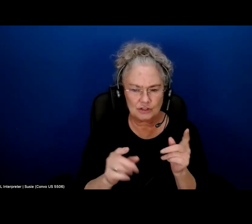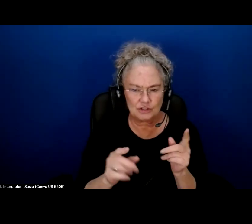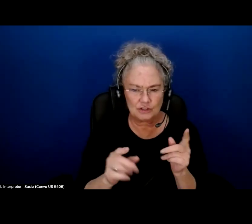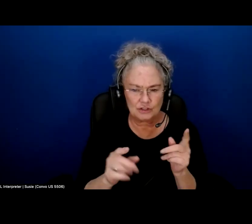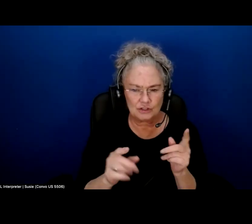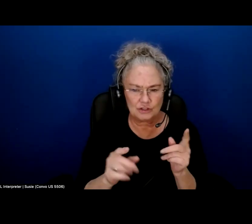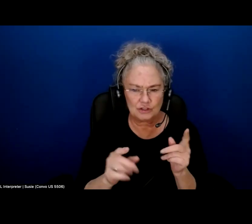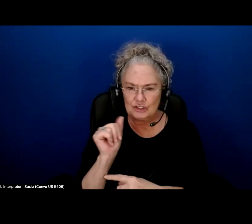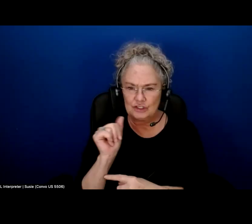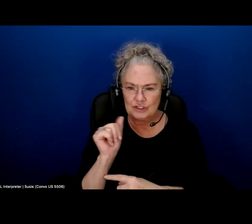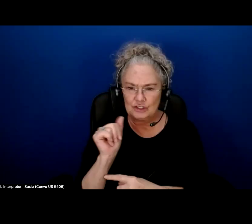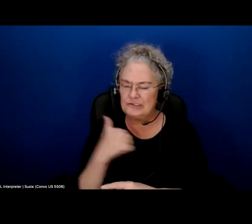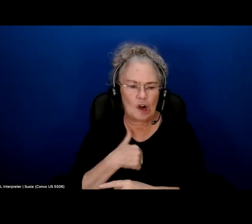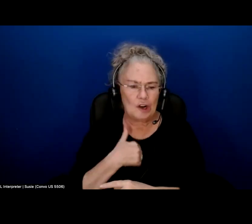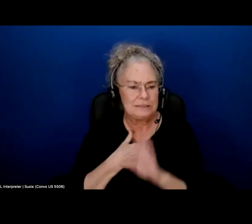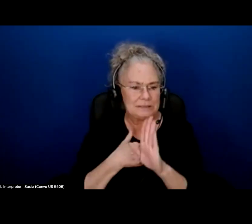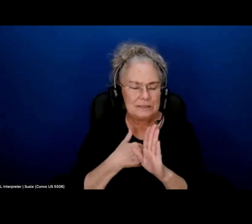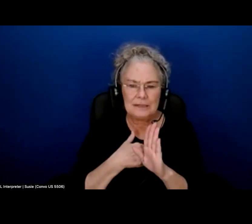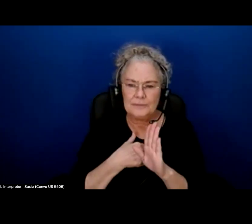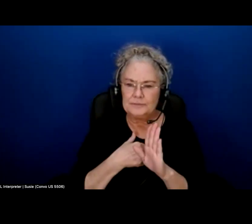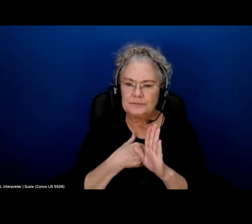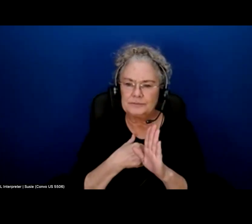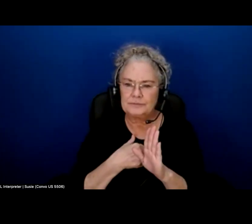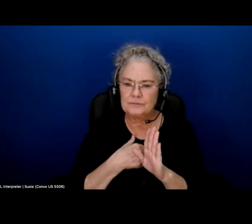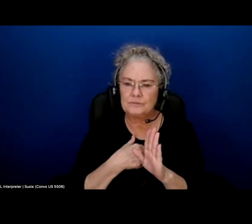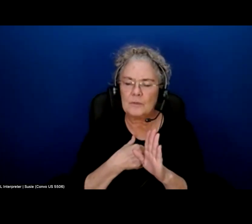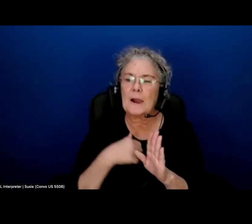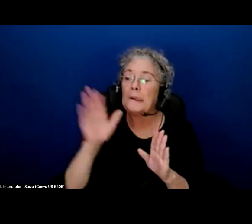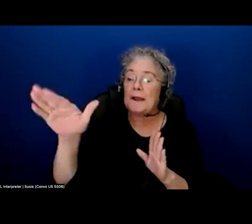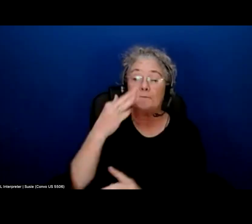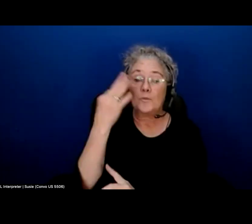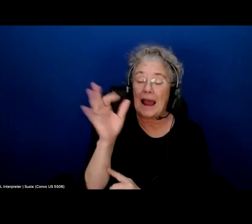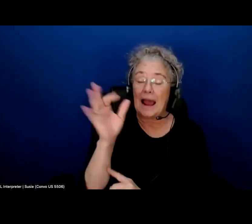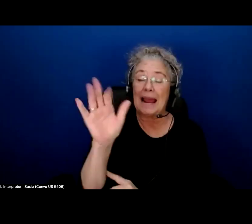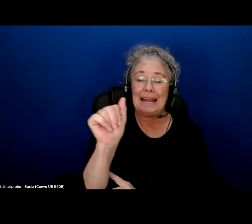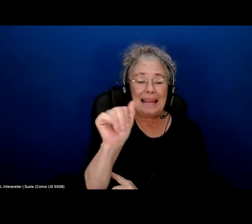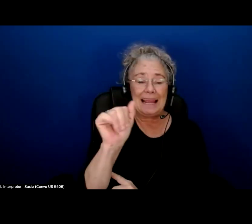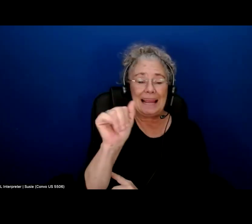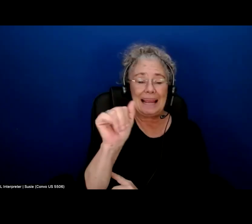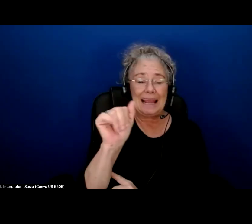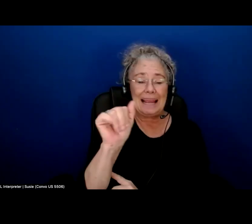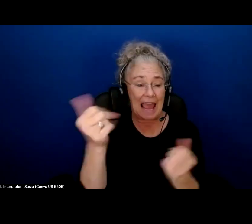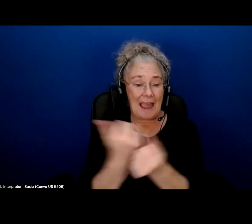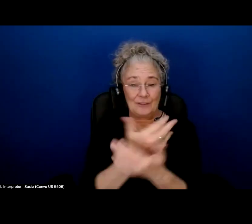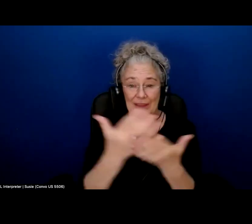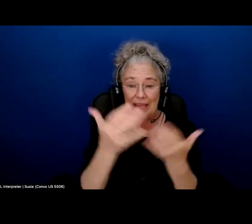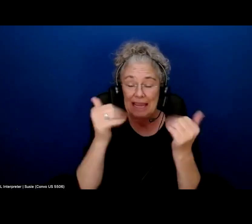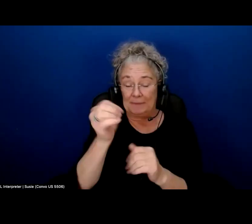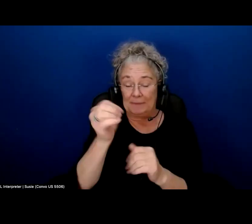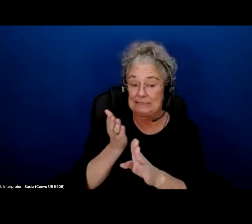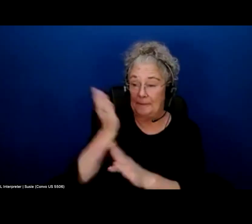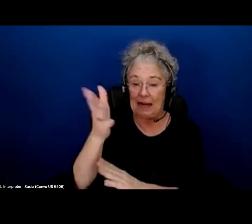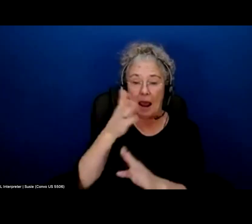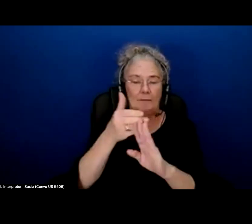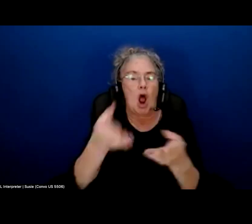I'm sorry. Just want to make sure. So Friday, everything could be submitted by